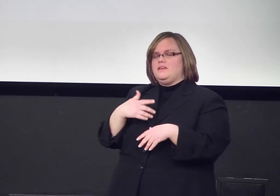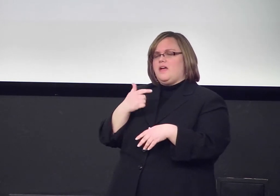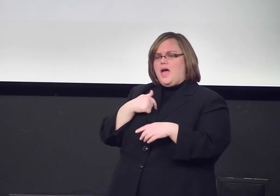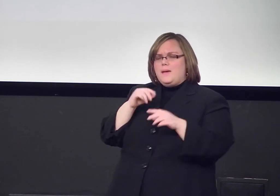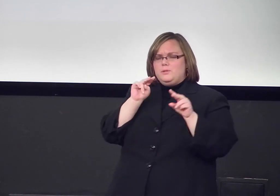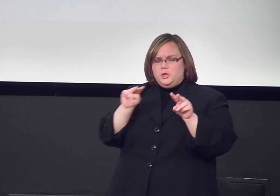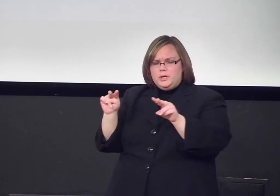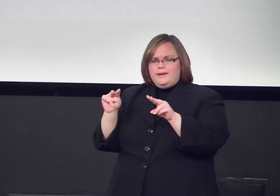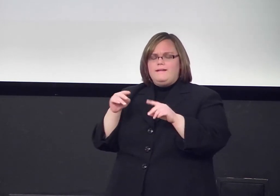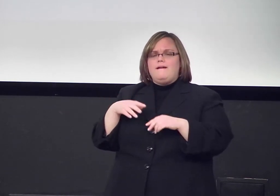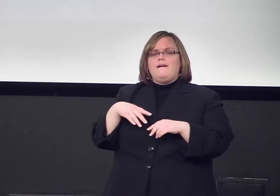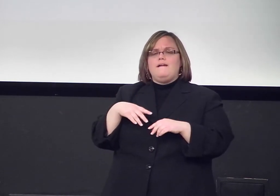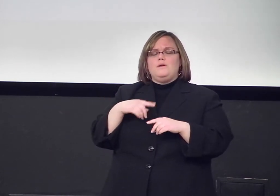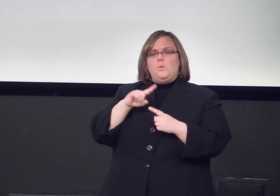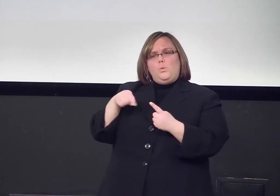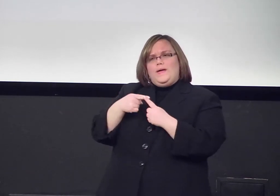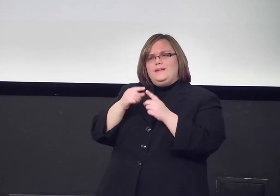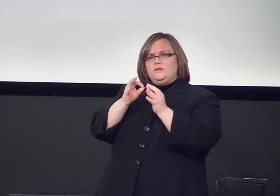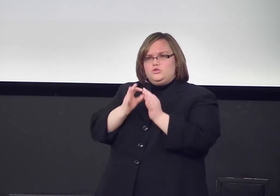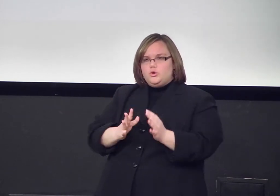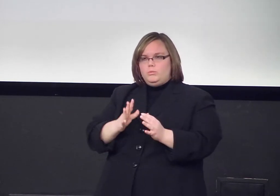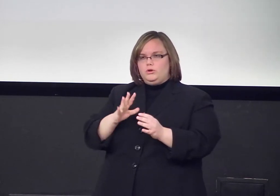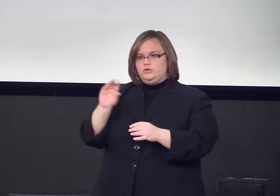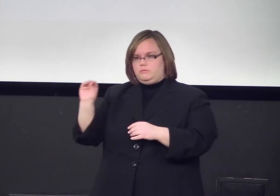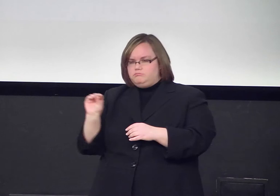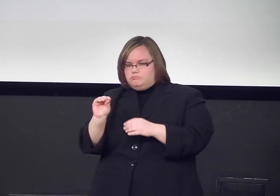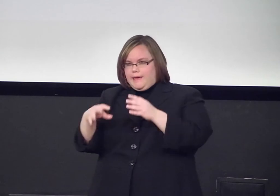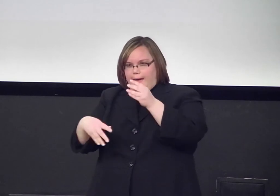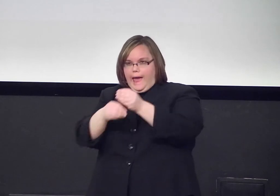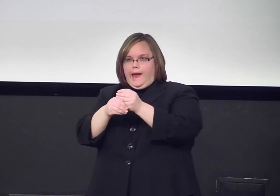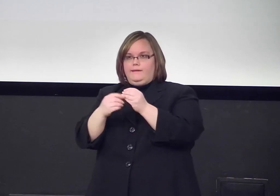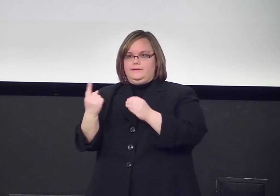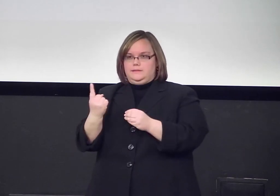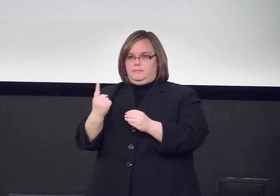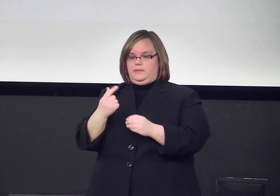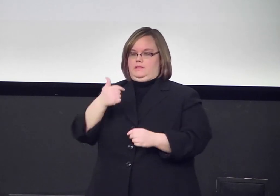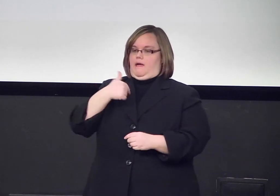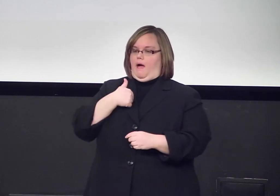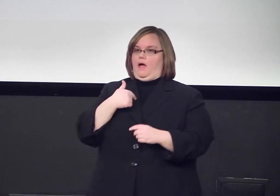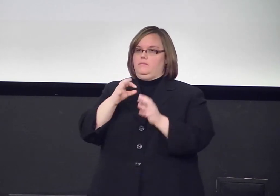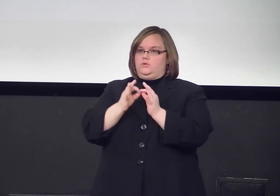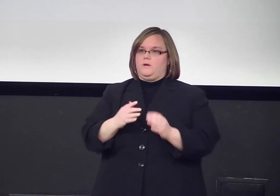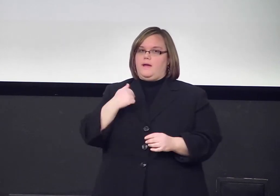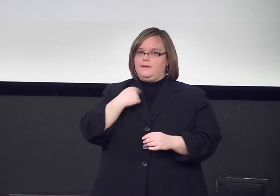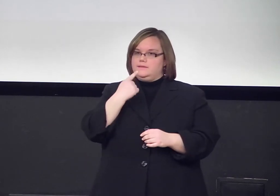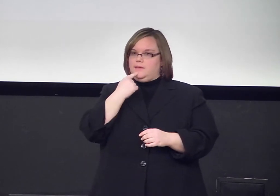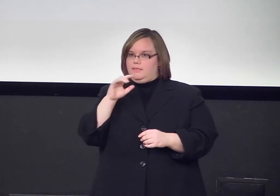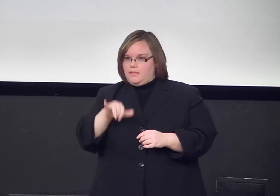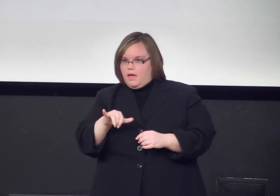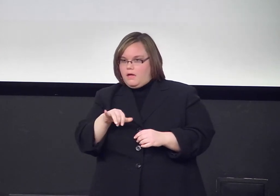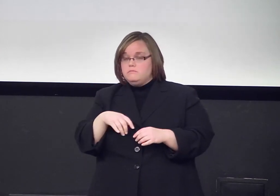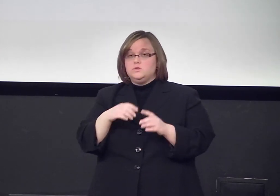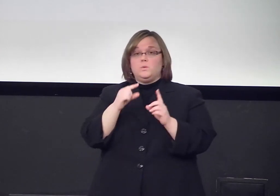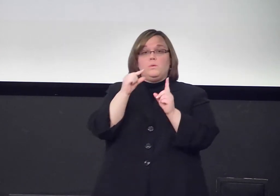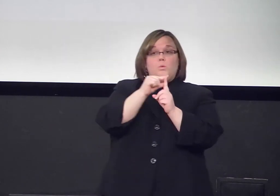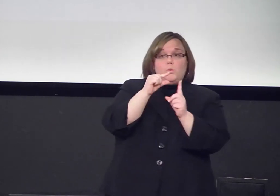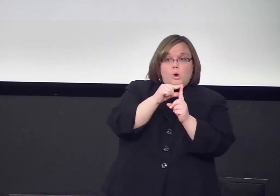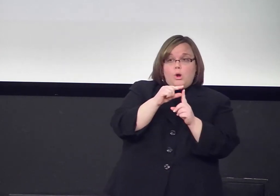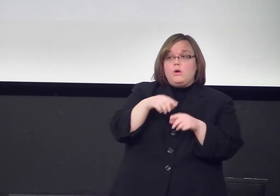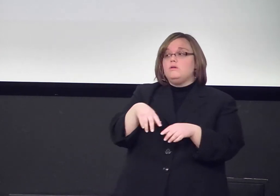So for this study, I'm looking at when interpreters may add something. As an interpreter,